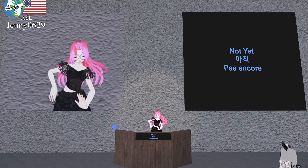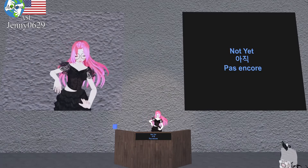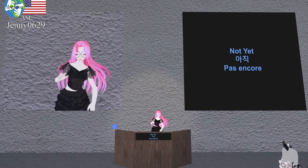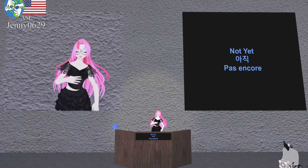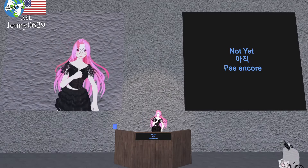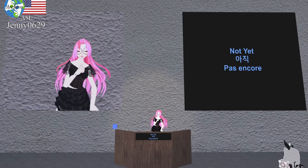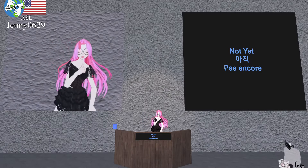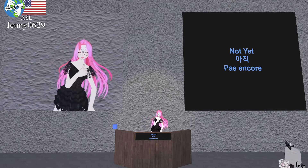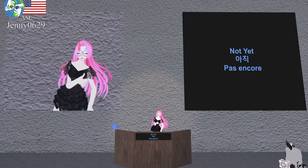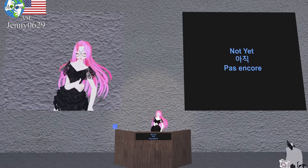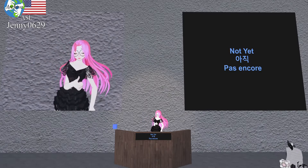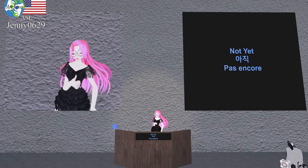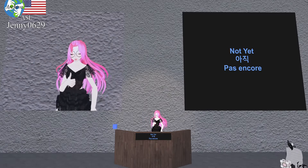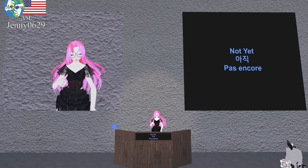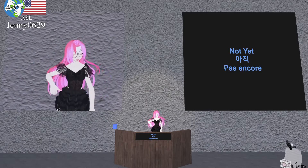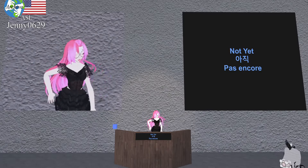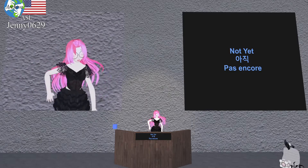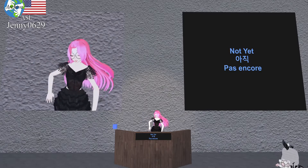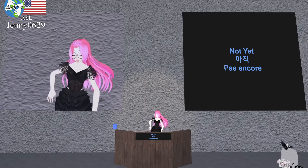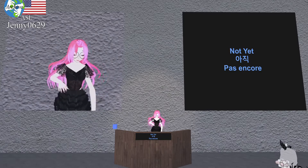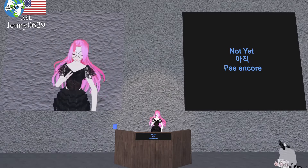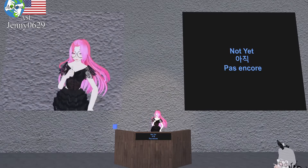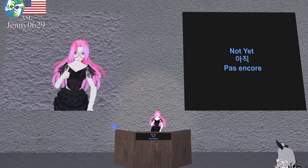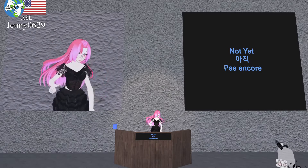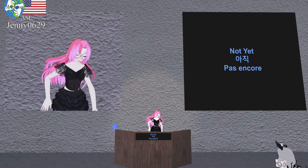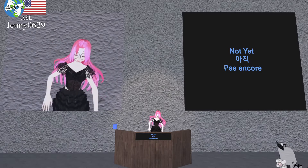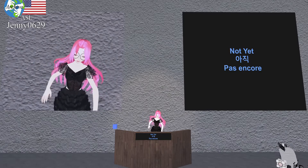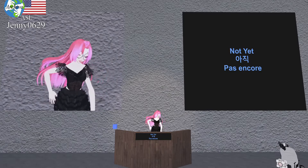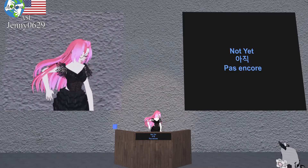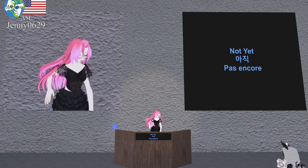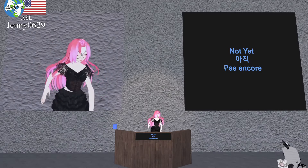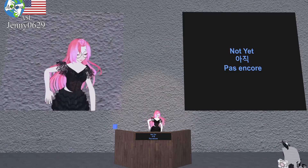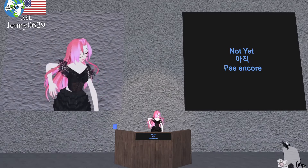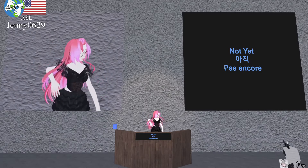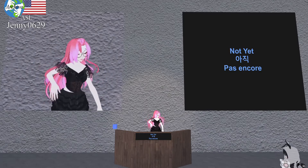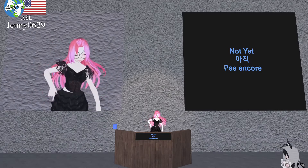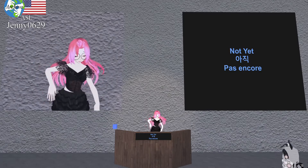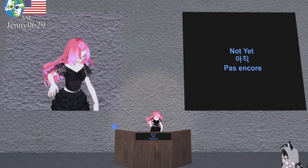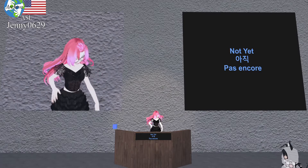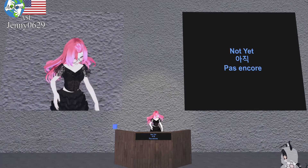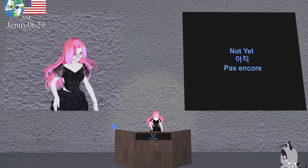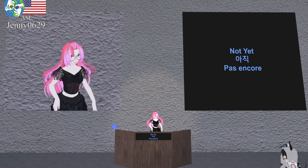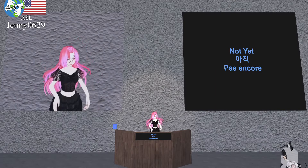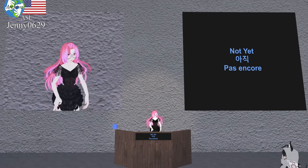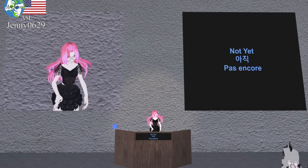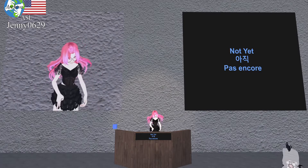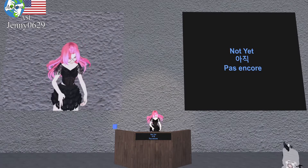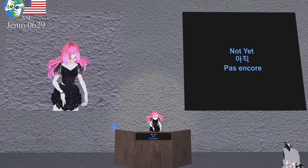kind of way back there. But if you're saying not yet, nope, no.